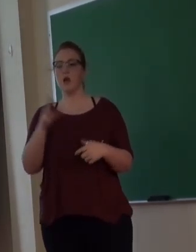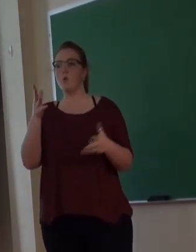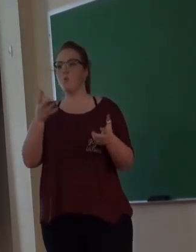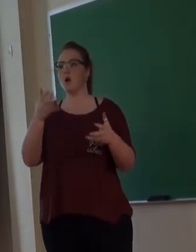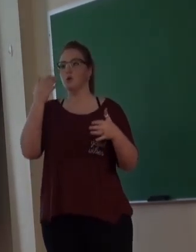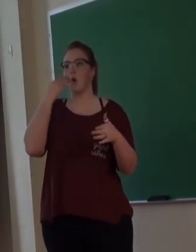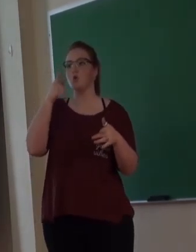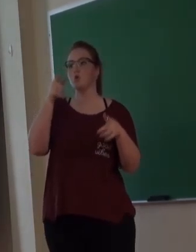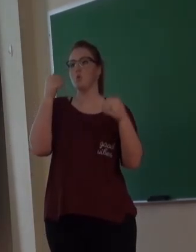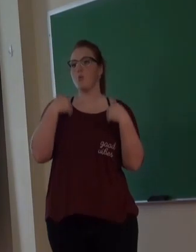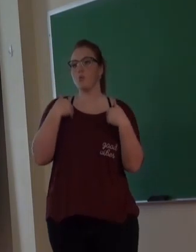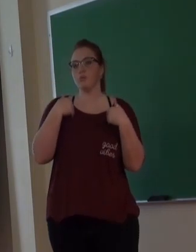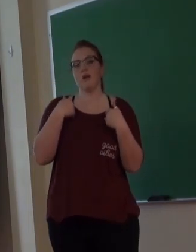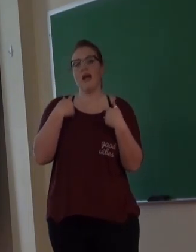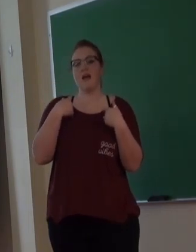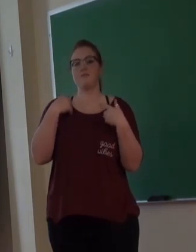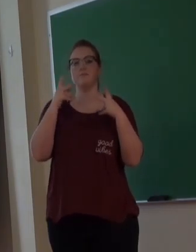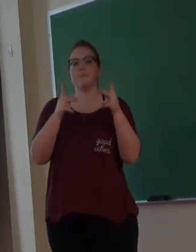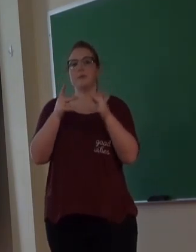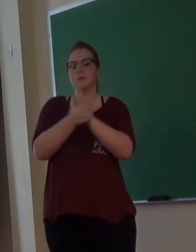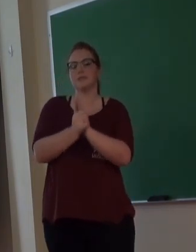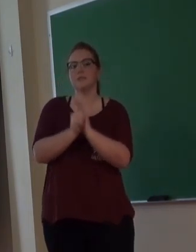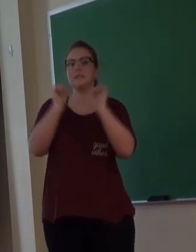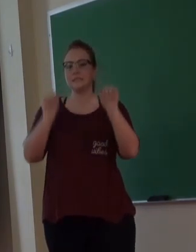people skills and that you can have conversations